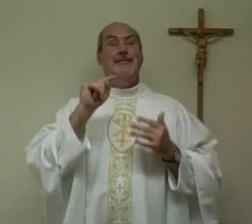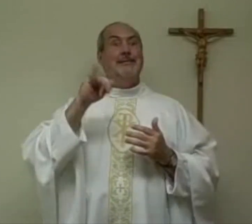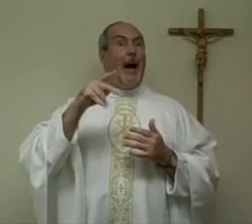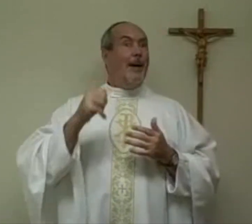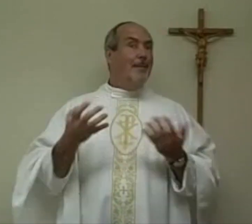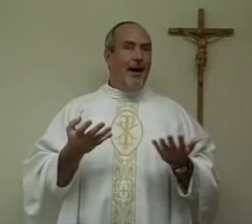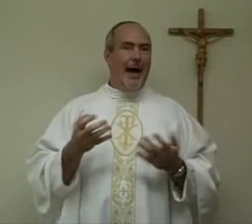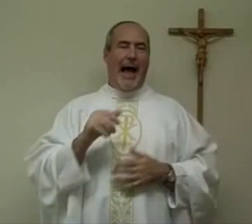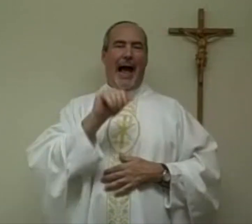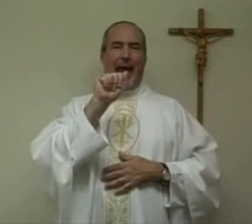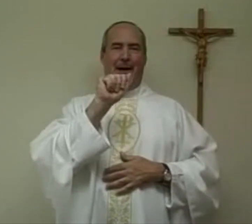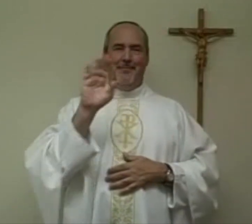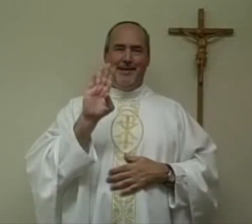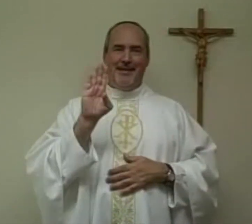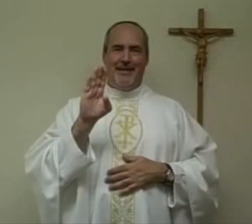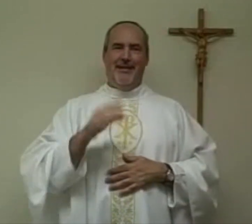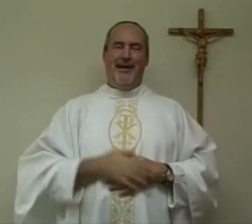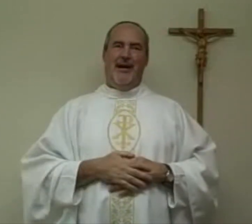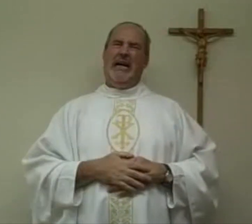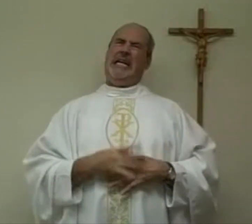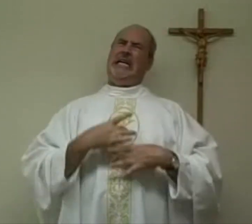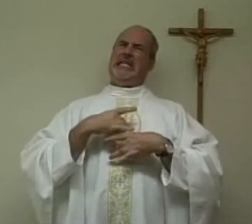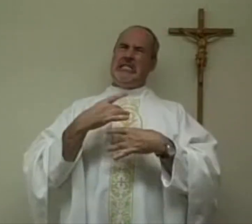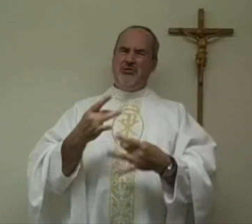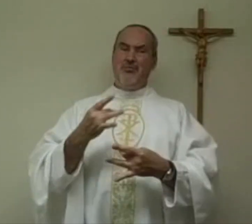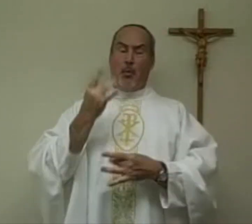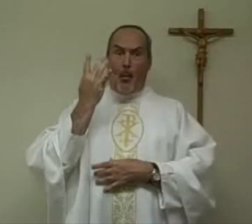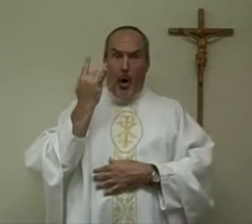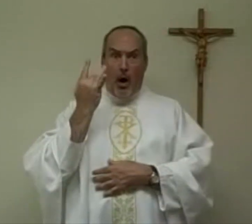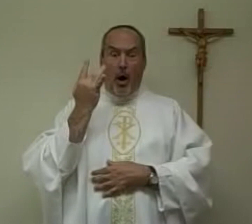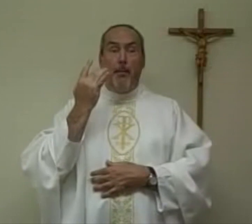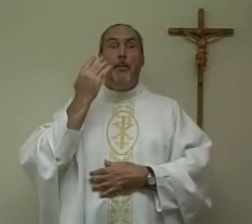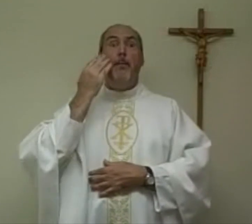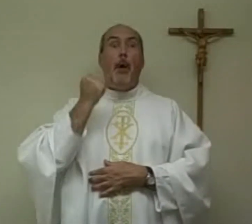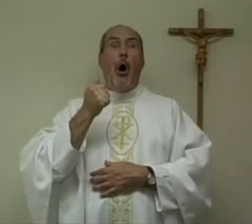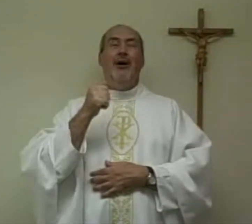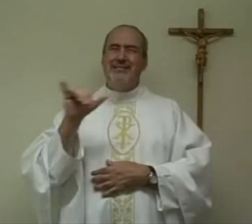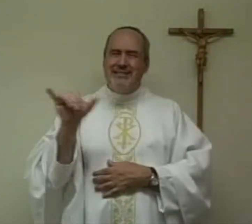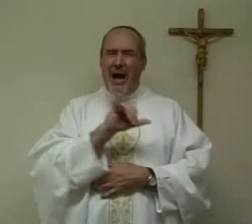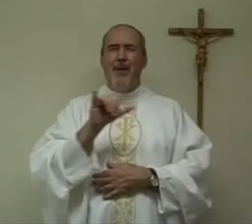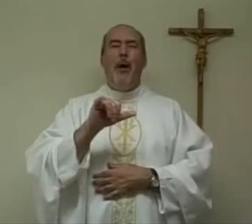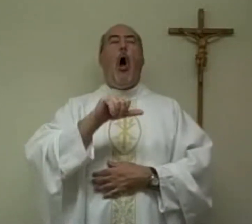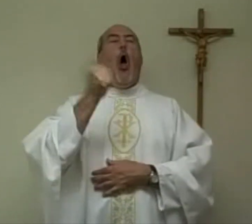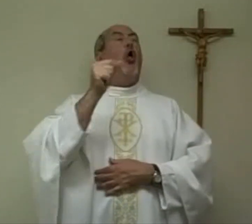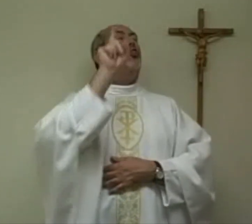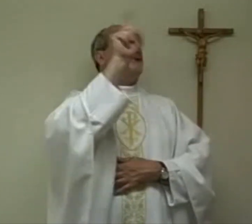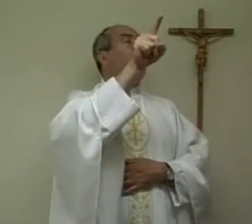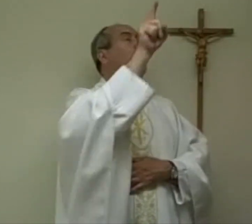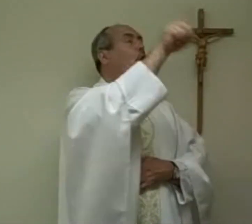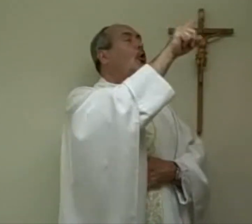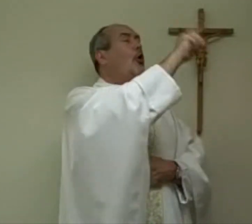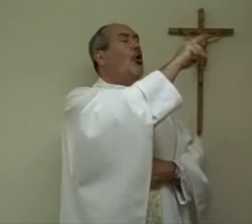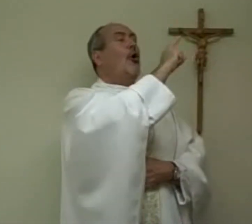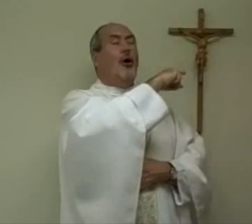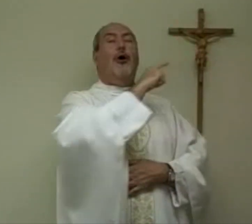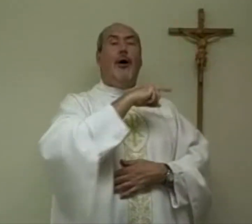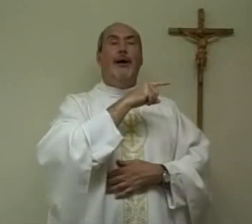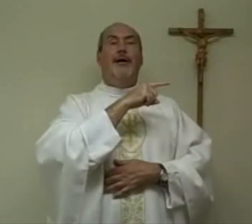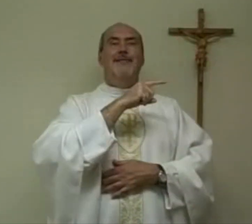they identified that the blood type for that sample was AB. And that's quite interesting, because out of all the